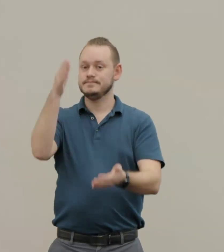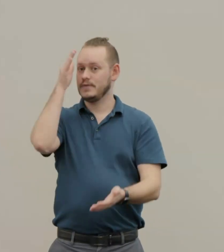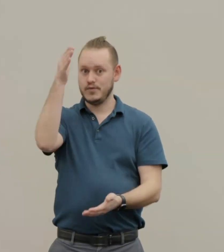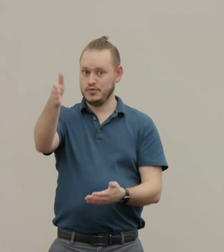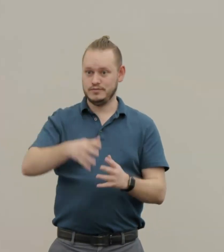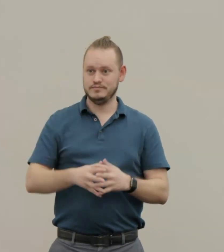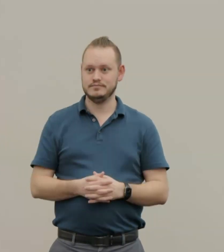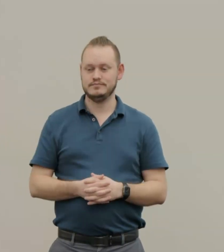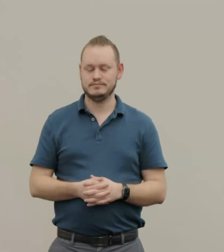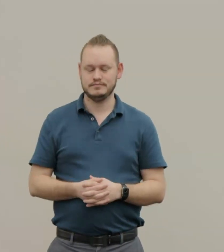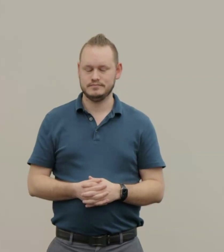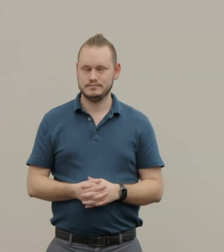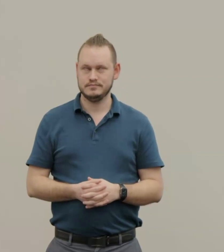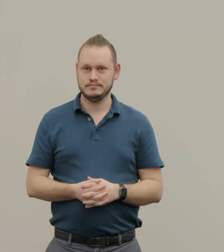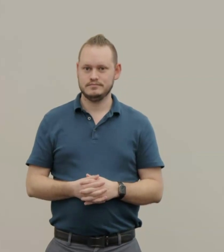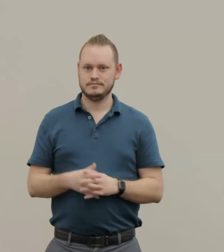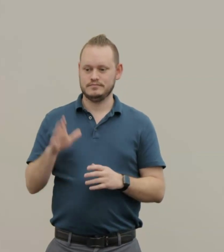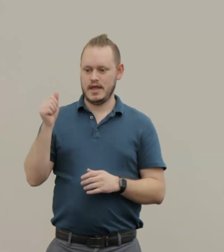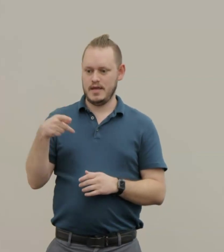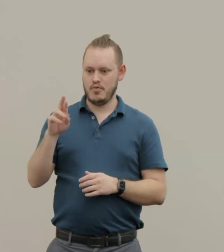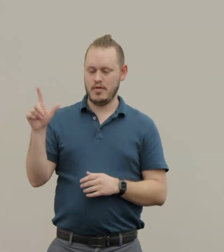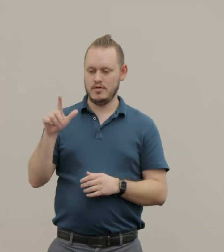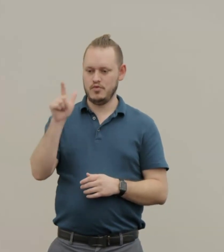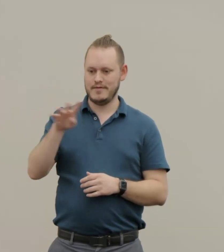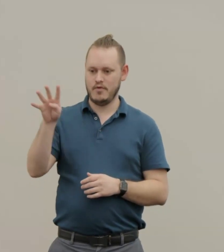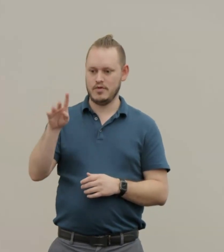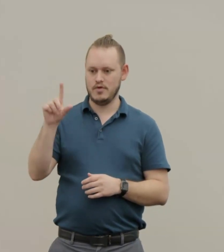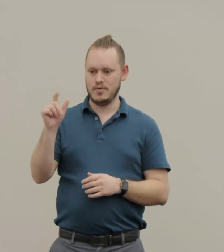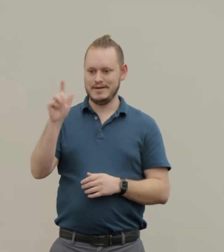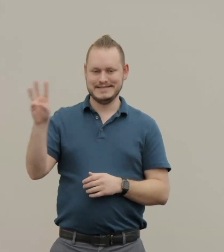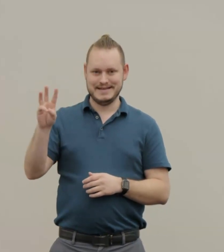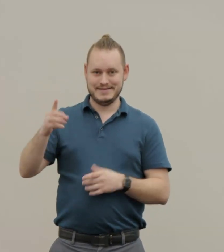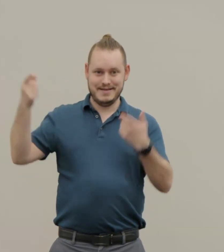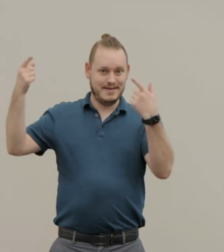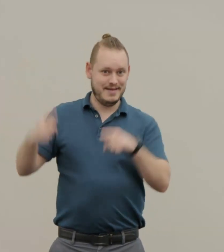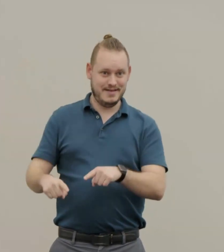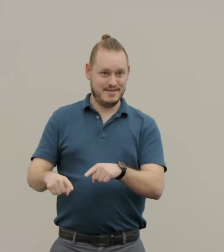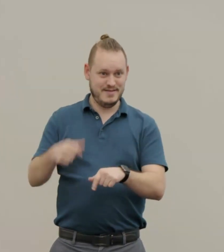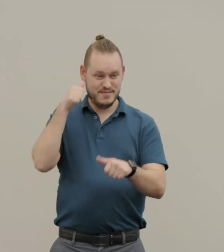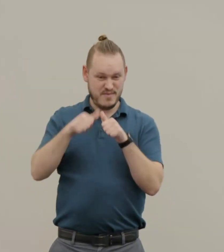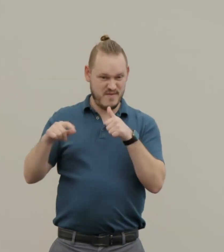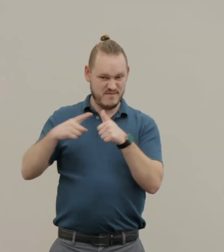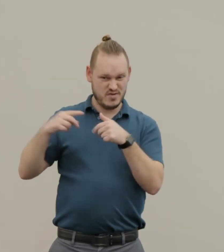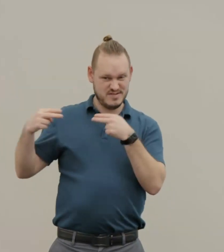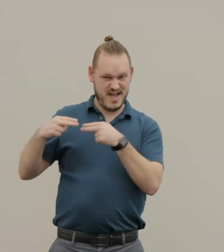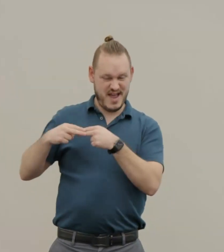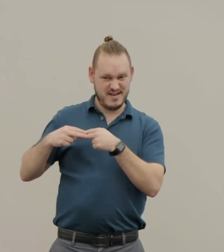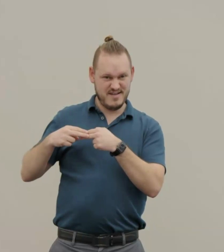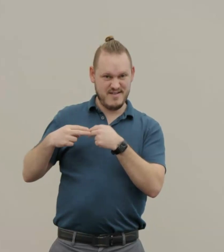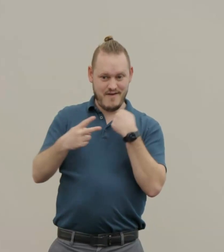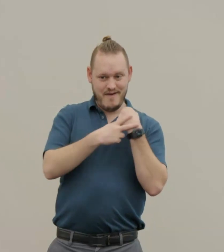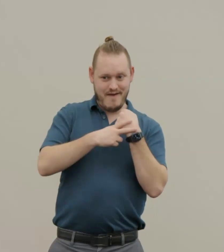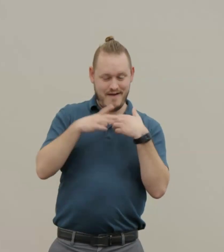future. So once April 24th, 2026 hits, do you remember that first slide about the archived